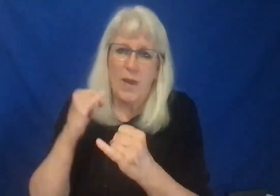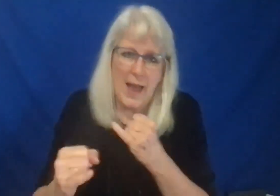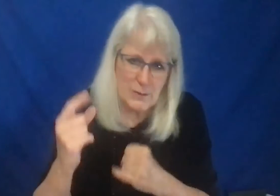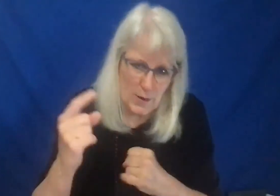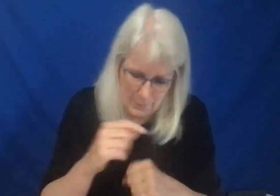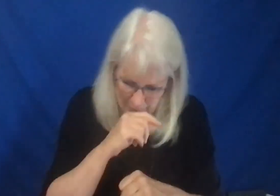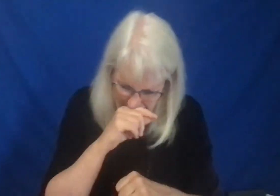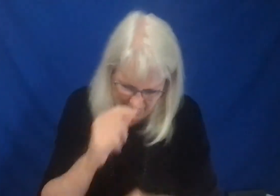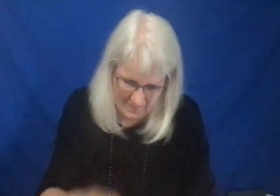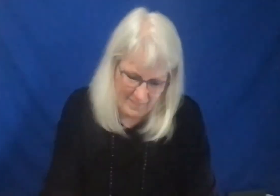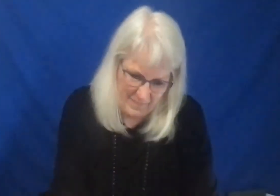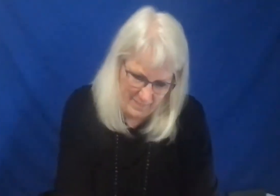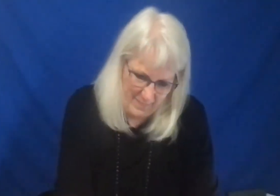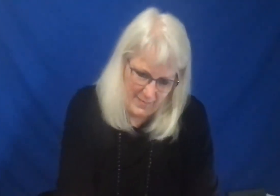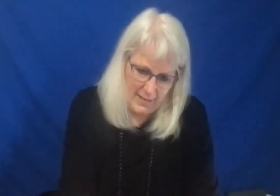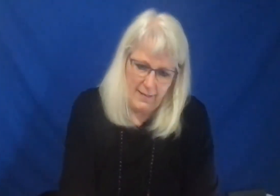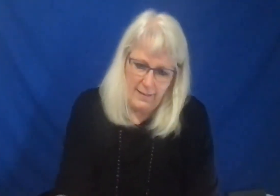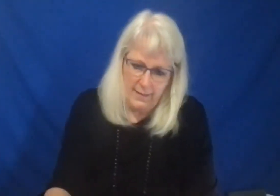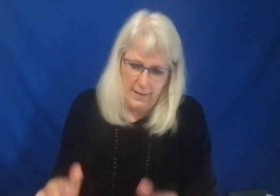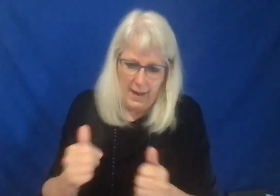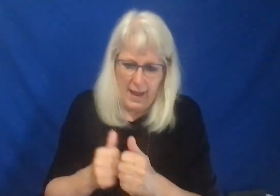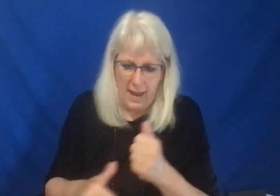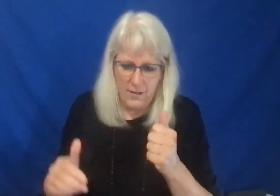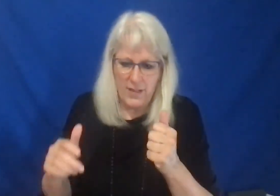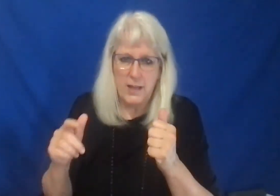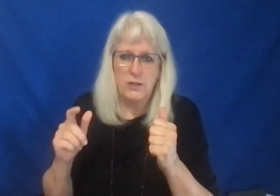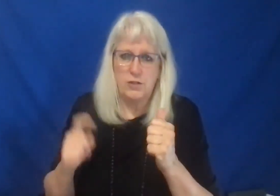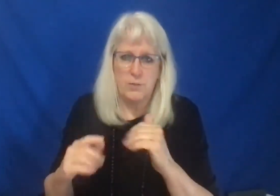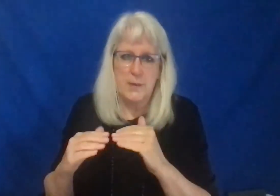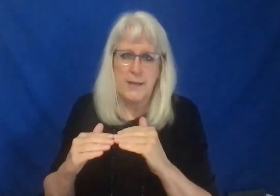about how everything should be democratic in thought and action.